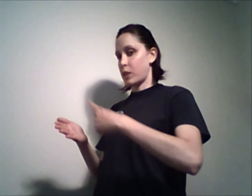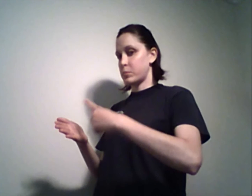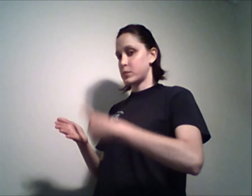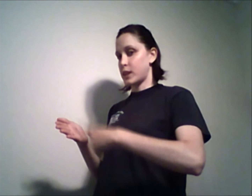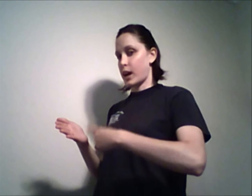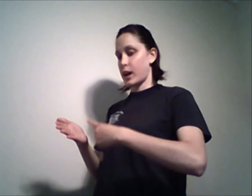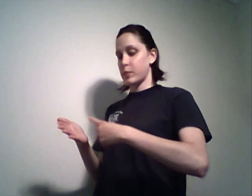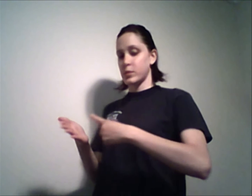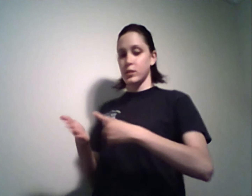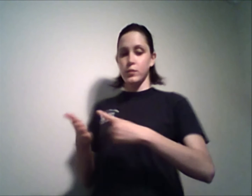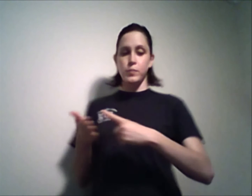Sometimes.